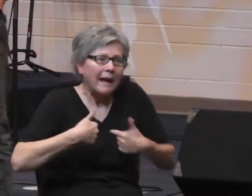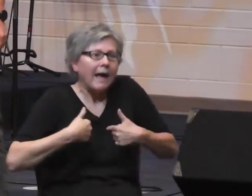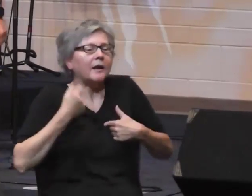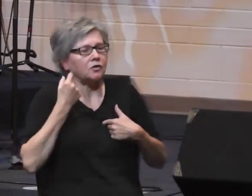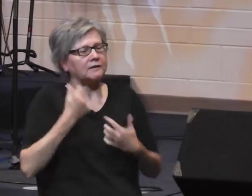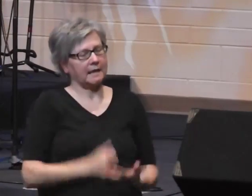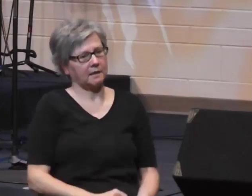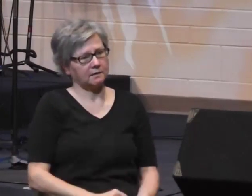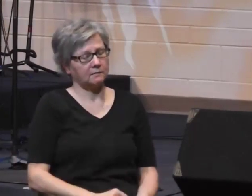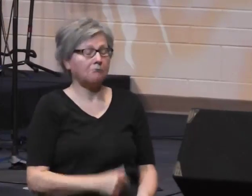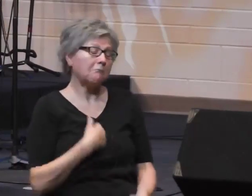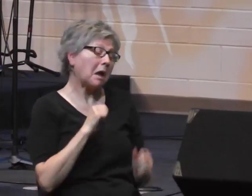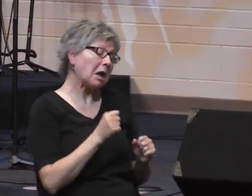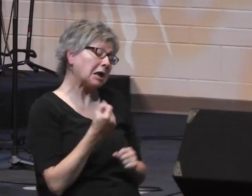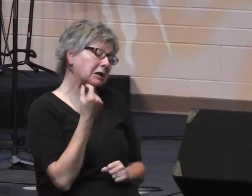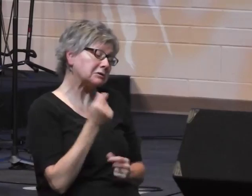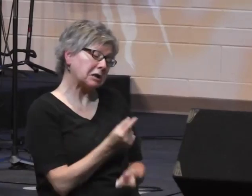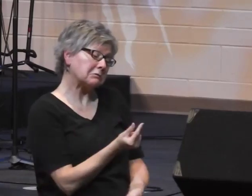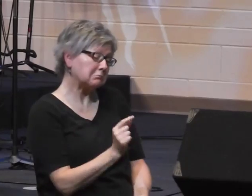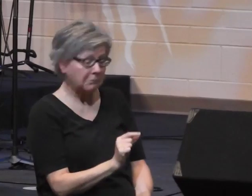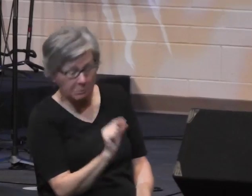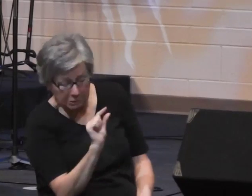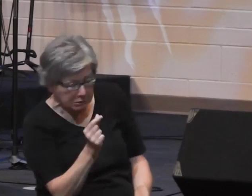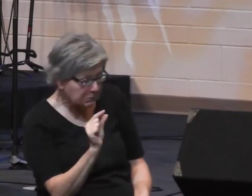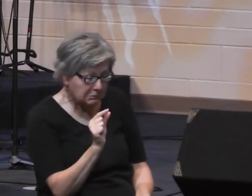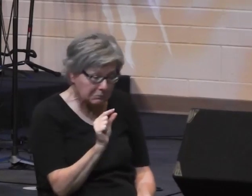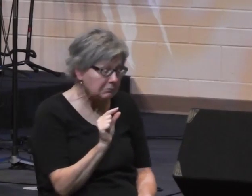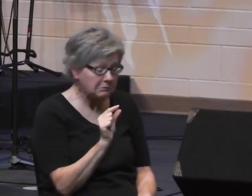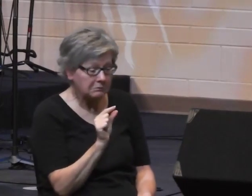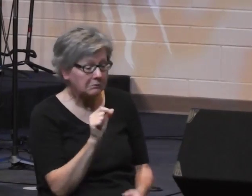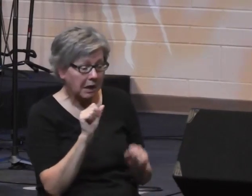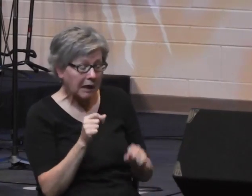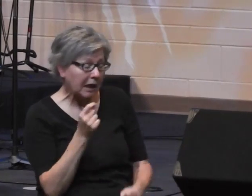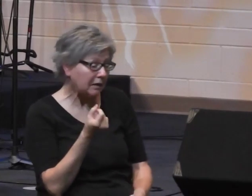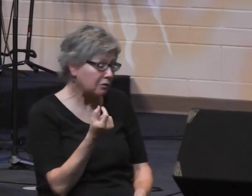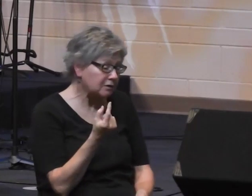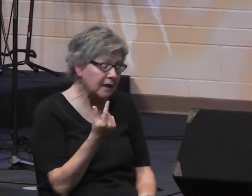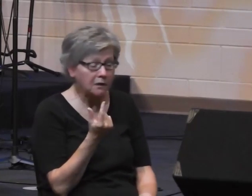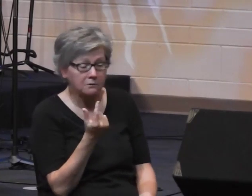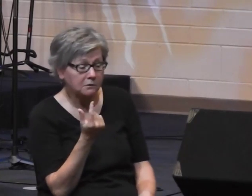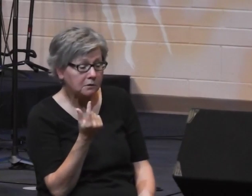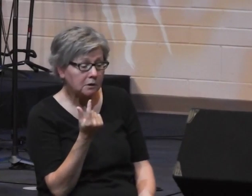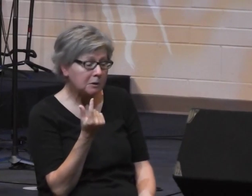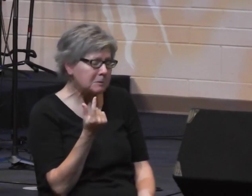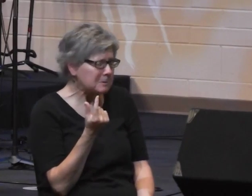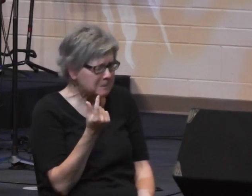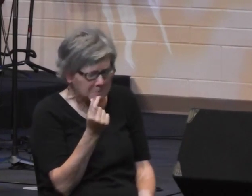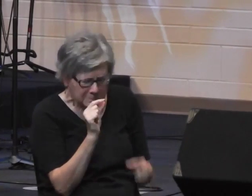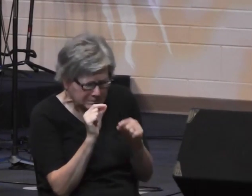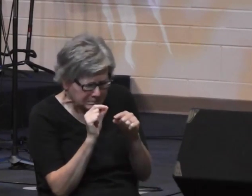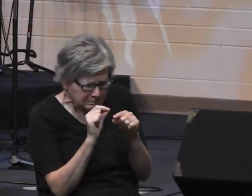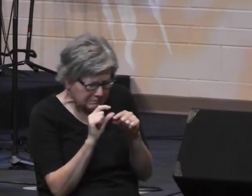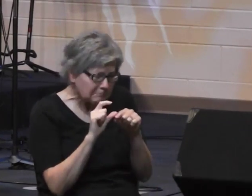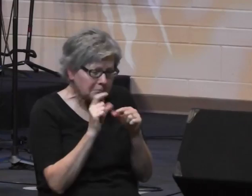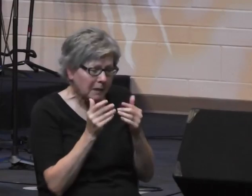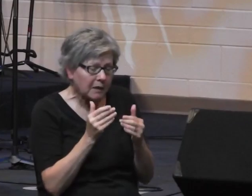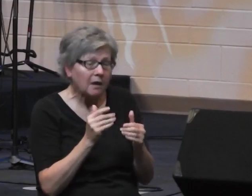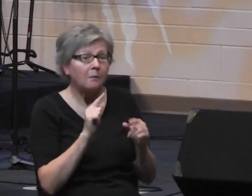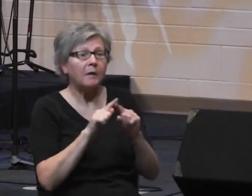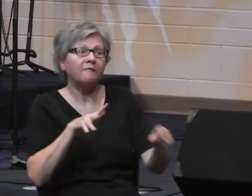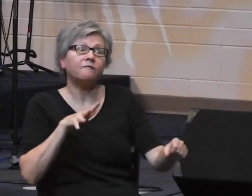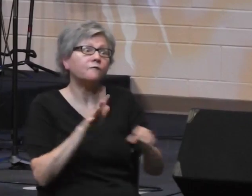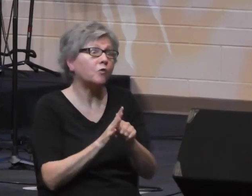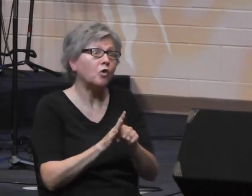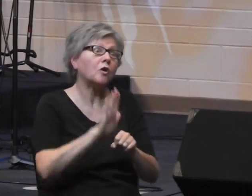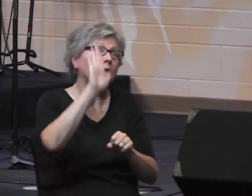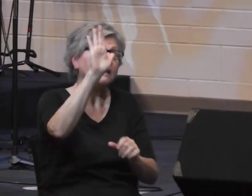can understand. I can maybe understand a piece of it. I can maybe catch a glimpse of it. I can maybe understand just a little glimmer of it, but the fullness of it